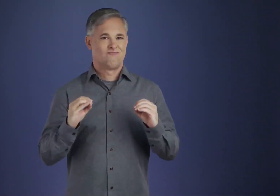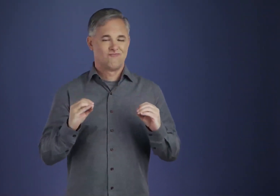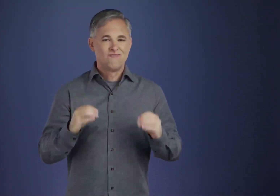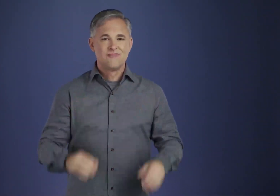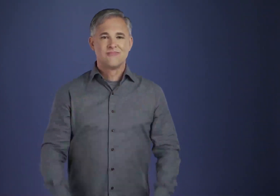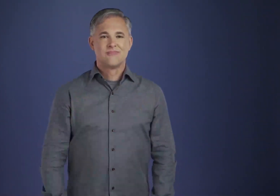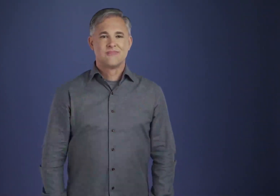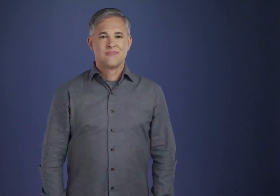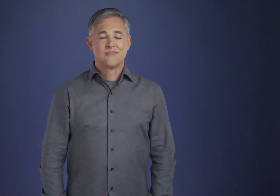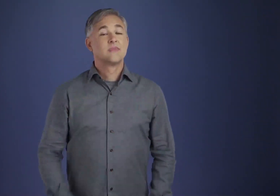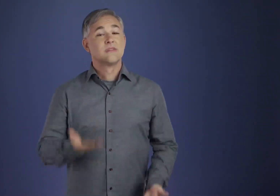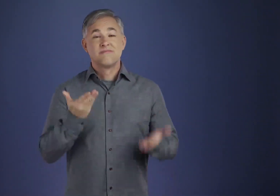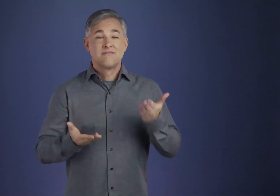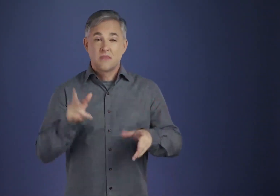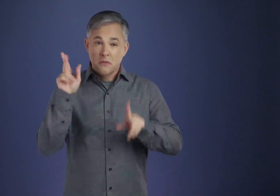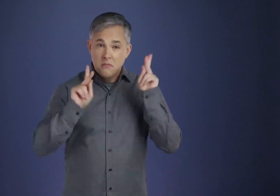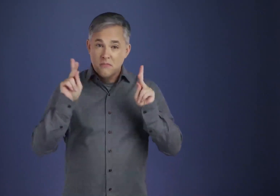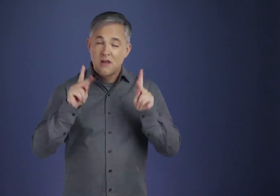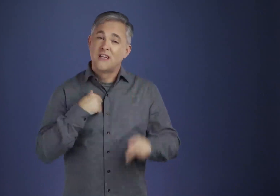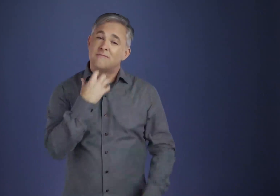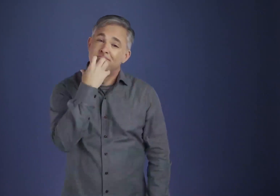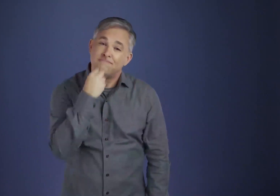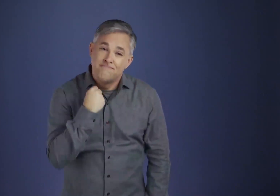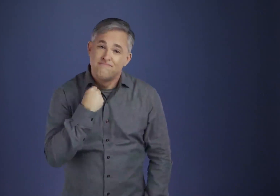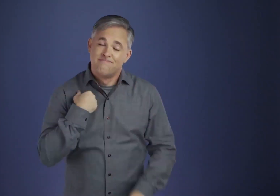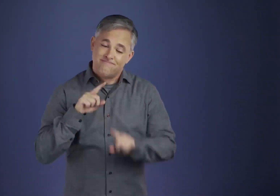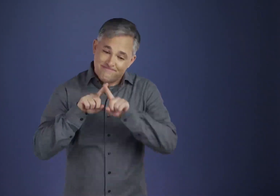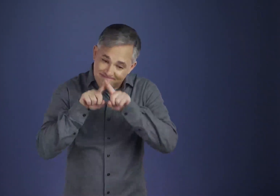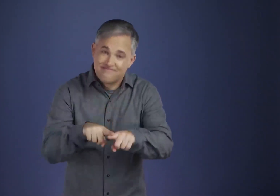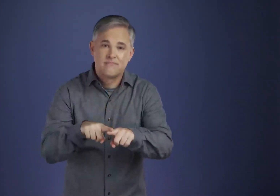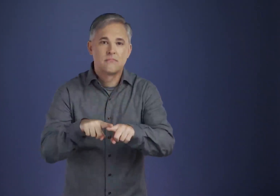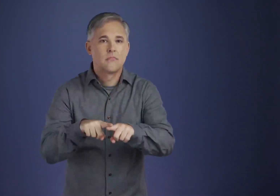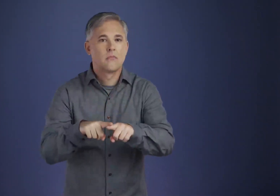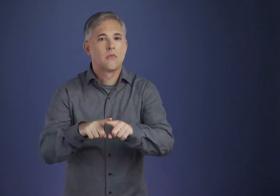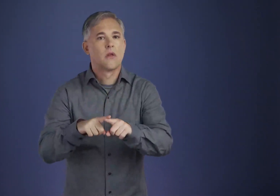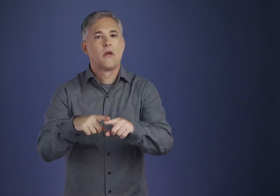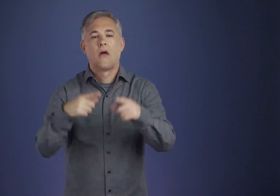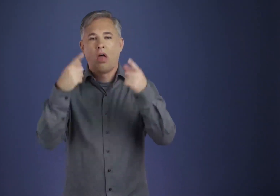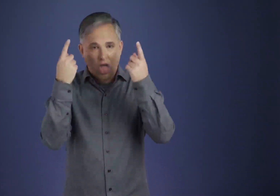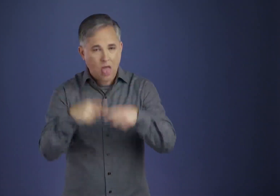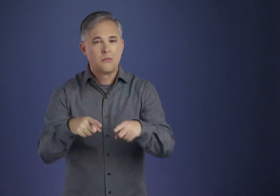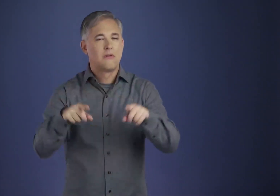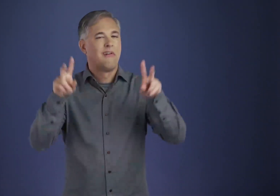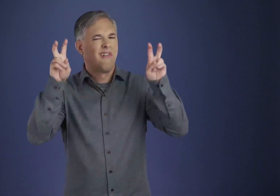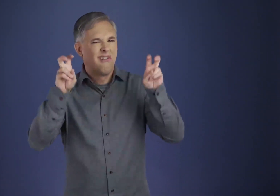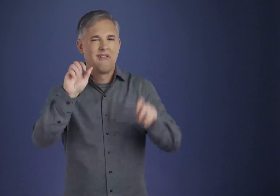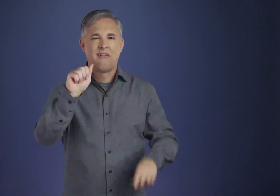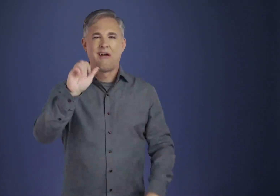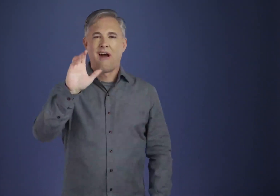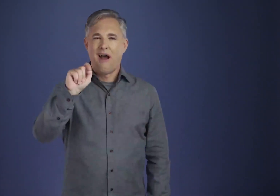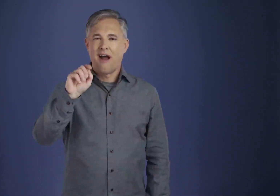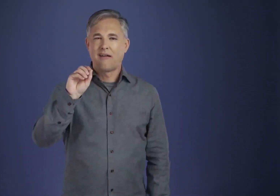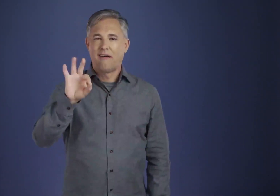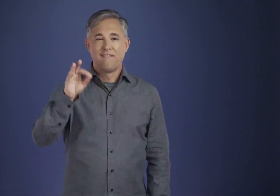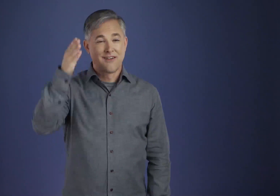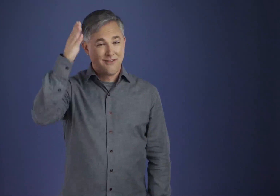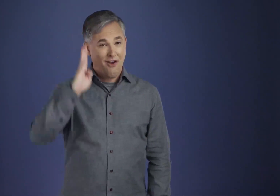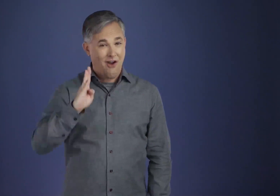and none came. Loved ones upon whom we heartily depended were taken from us by so-called acts of